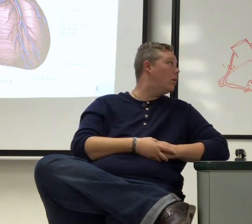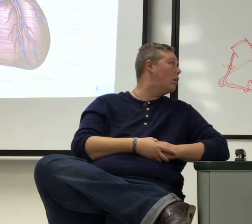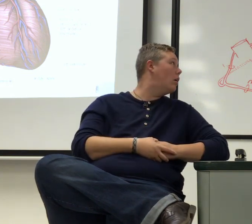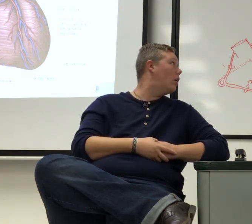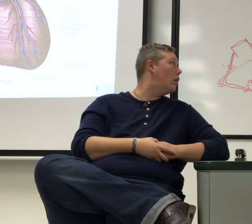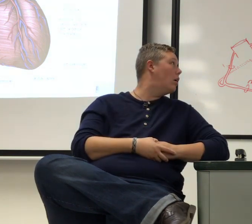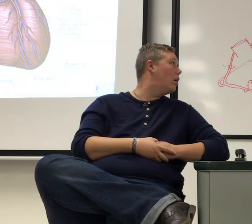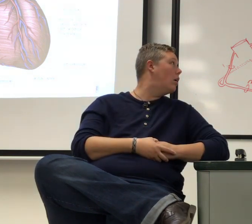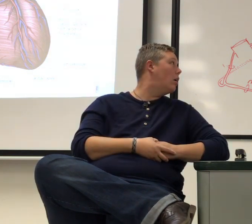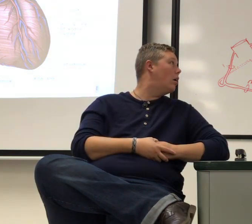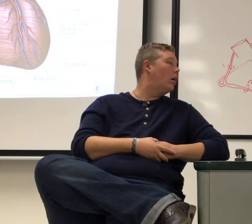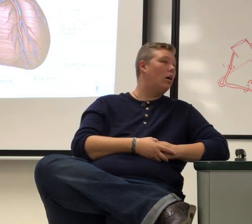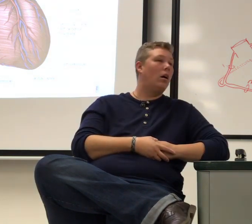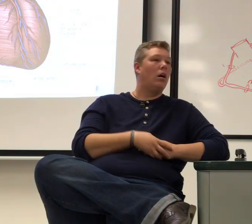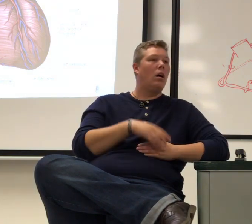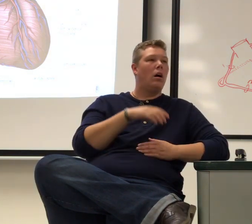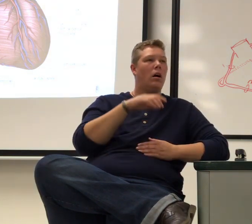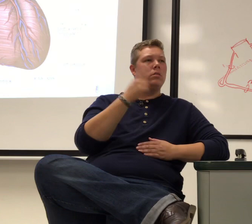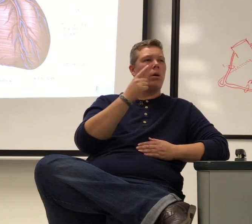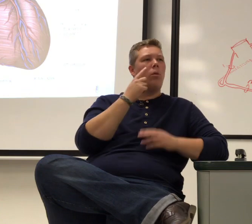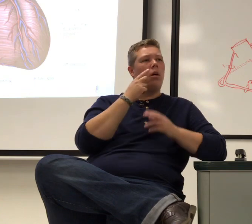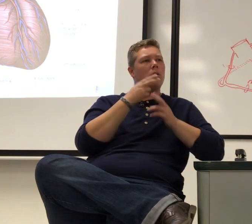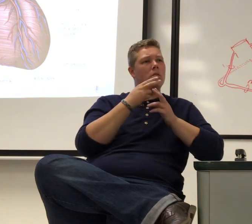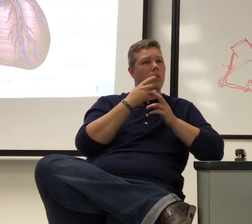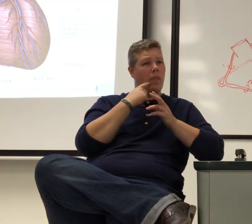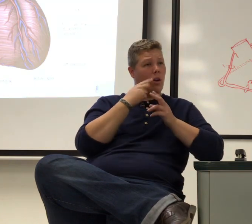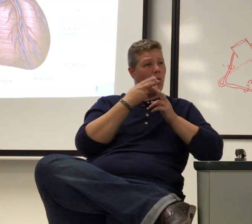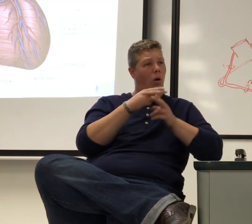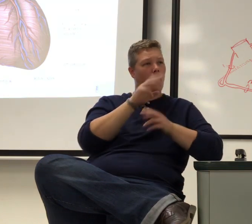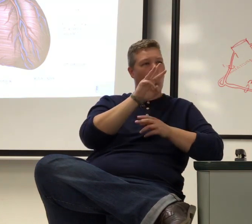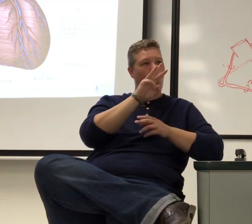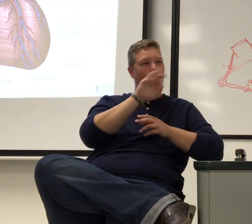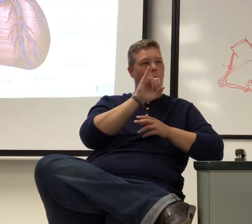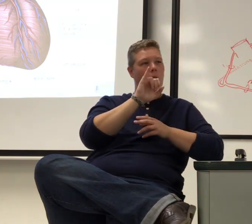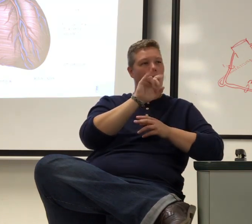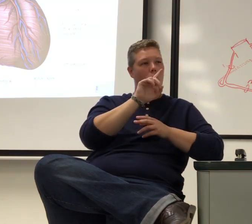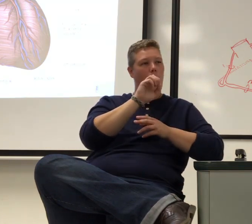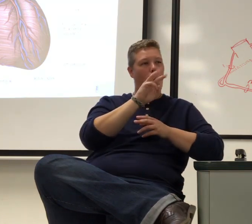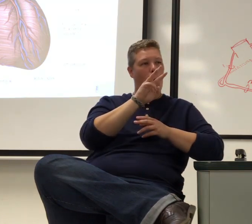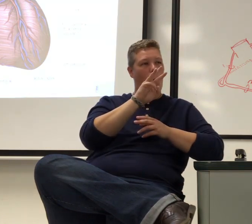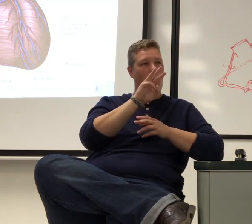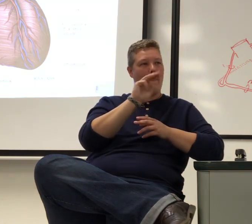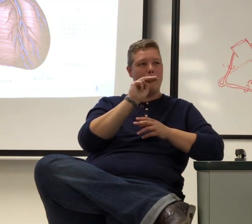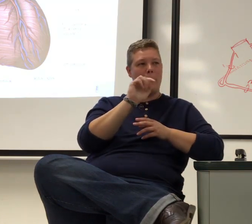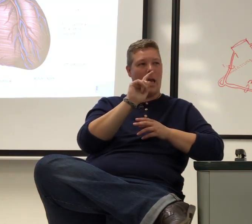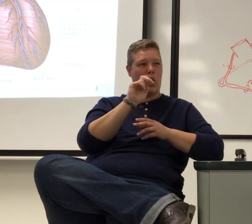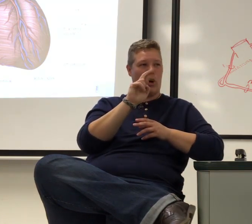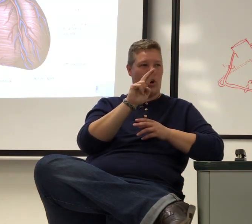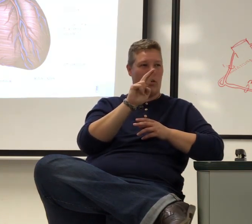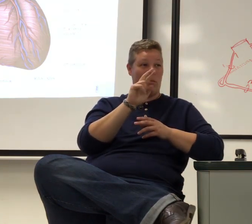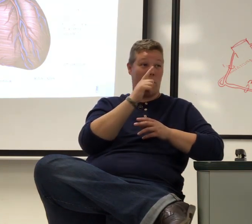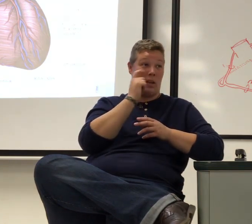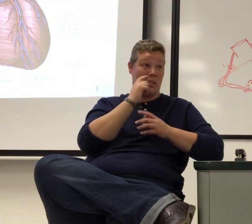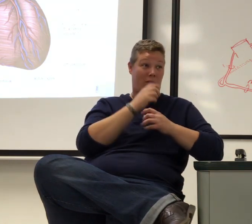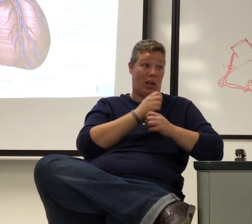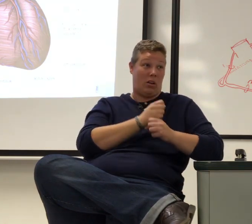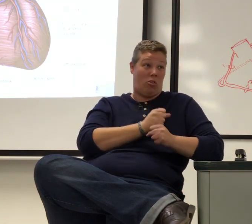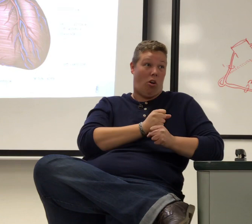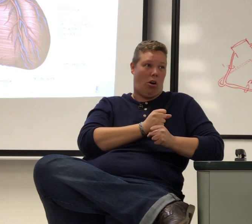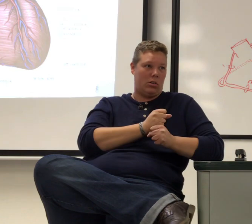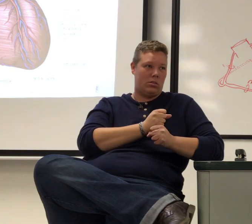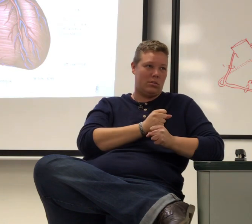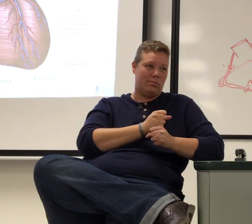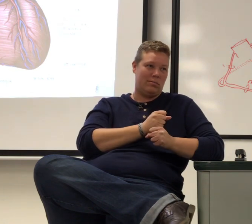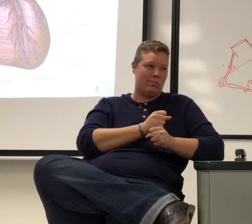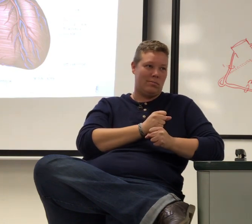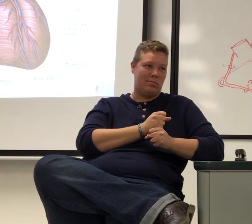I think Samantha asked about this before, the widowmaker. This is the one. If this one clogs and you have a heart attack here, it could be a large enough infarct. You